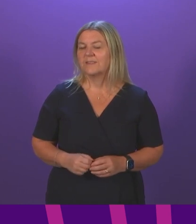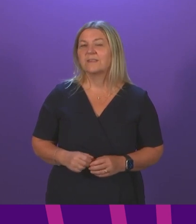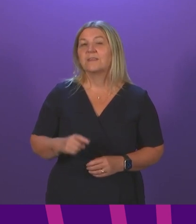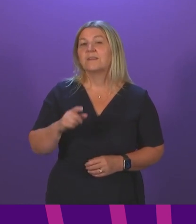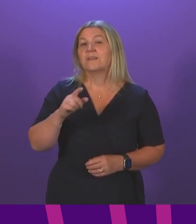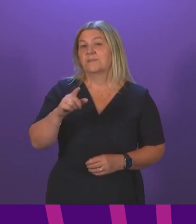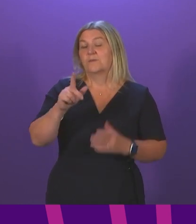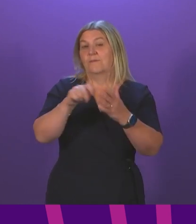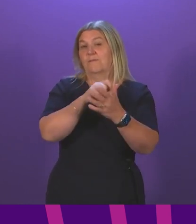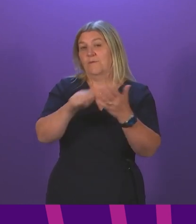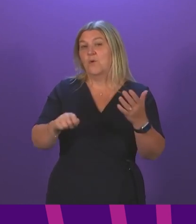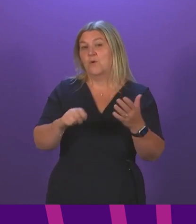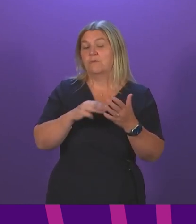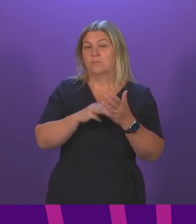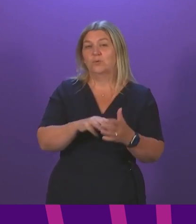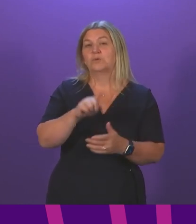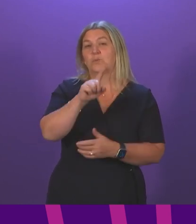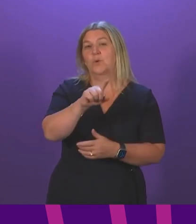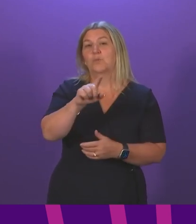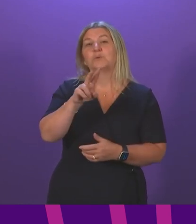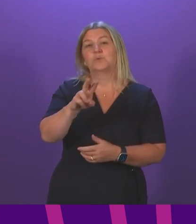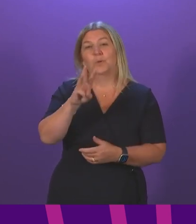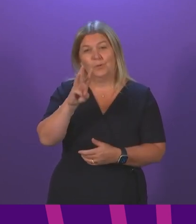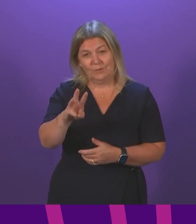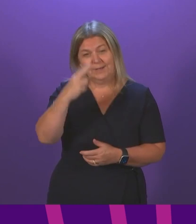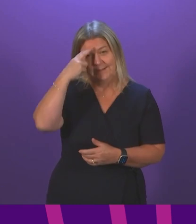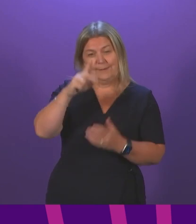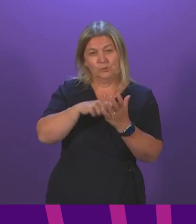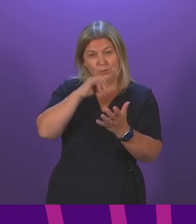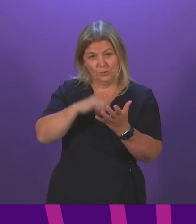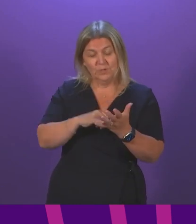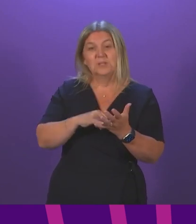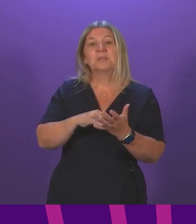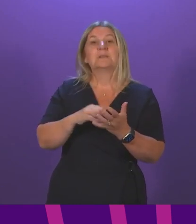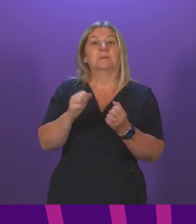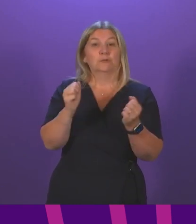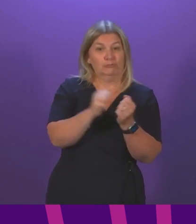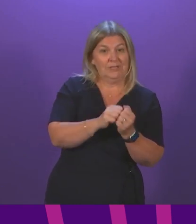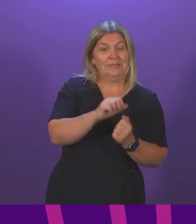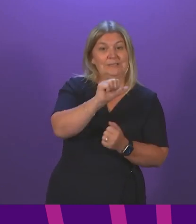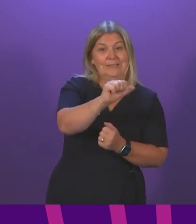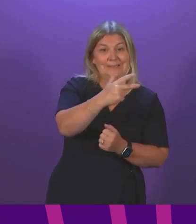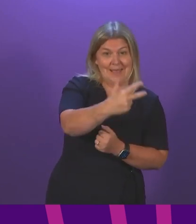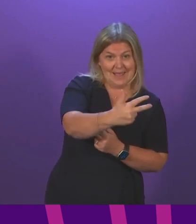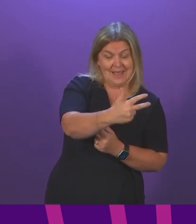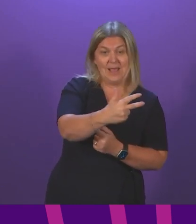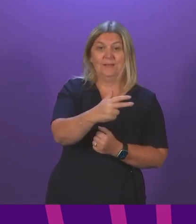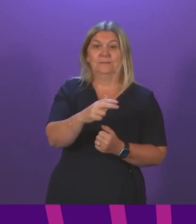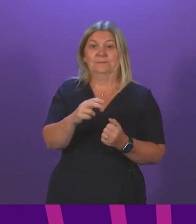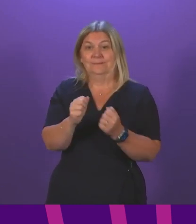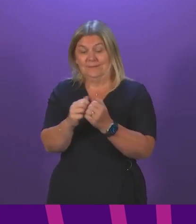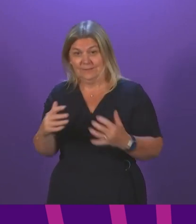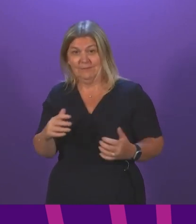The result of the vote on motion 1123 in the name of John Swinney is yes 68, no